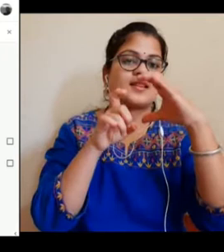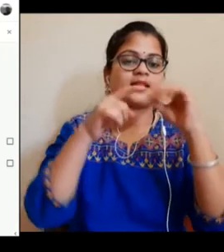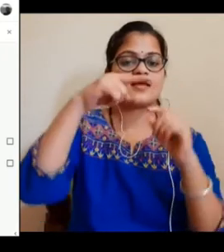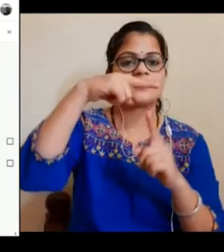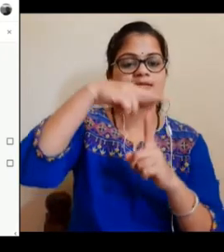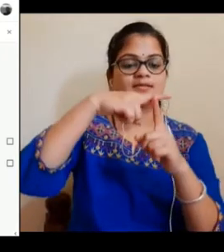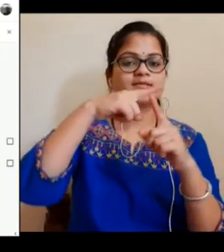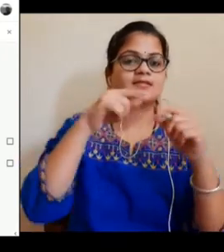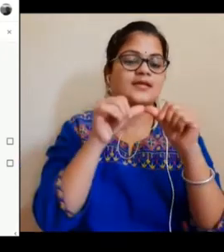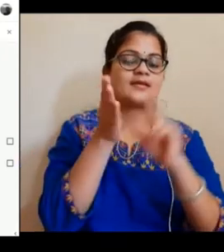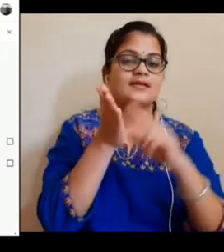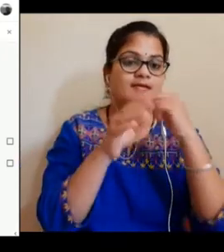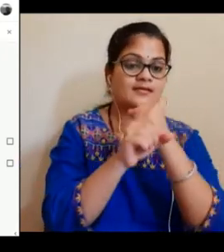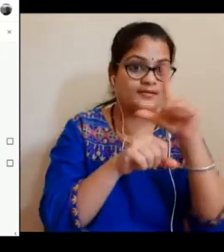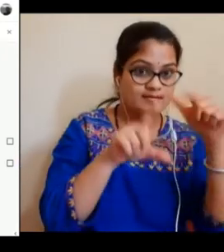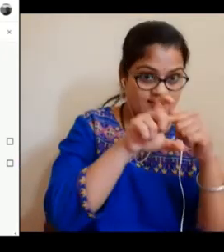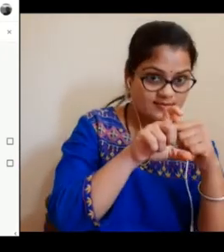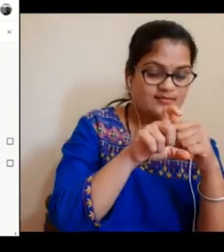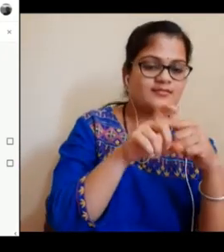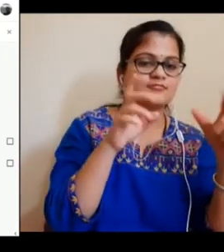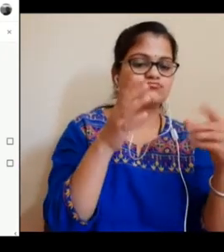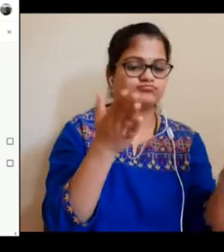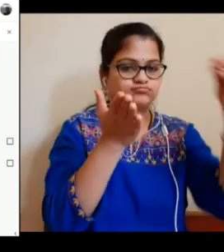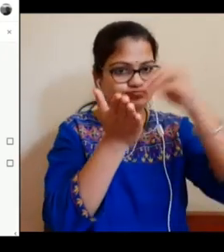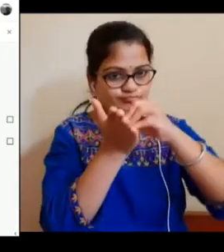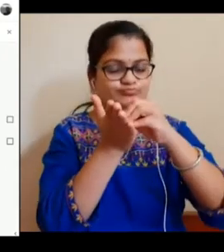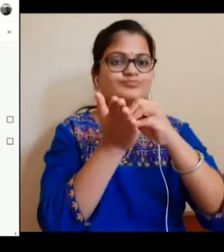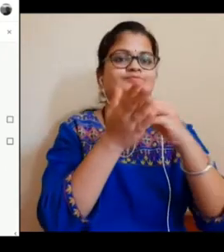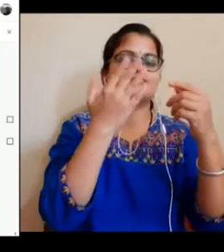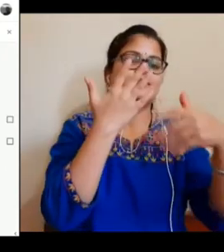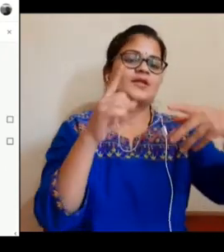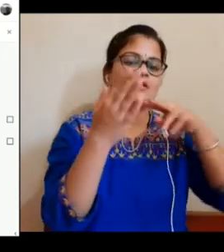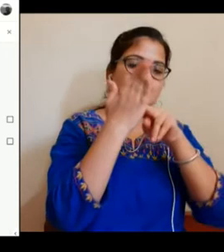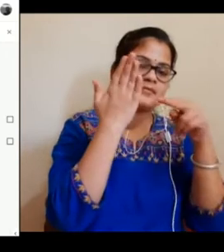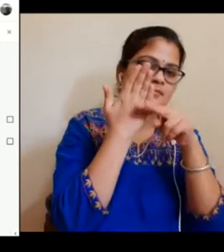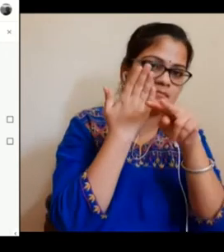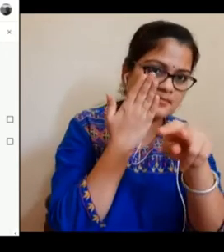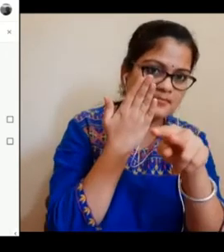so that if the child clicks anywhere else on the screen, nothing happens.